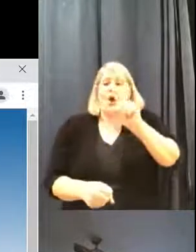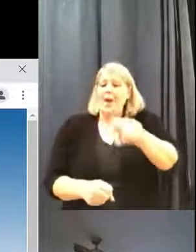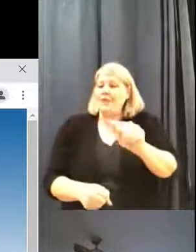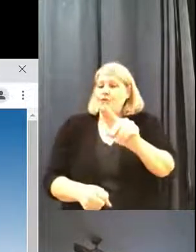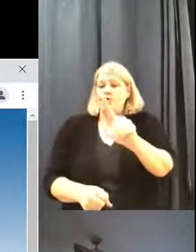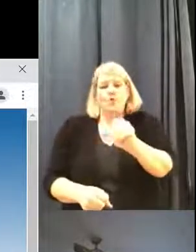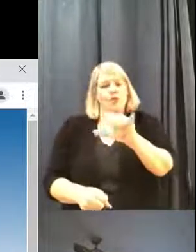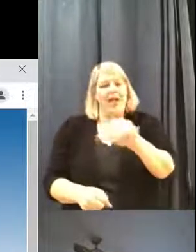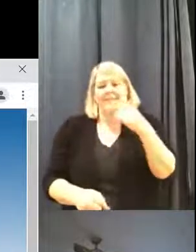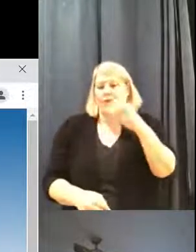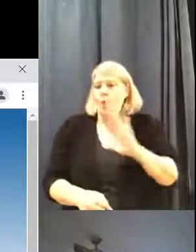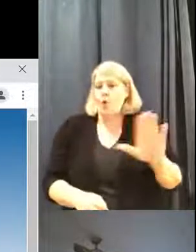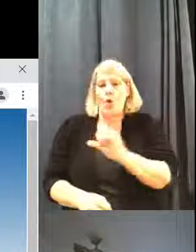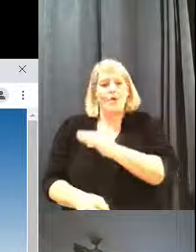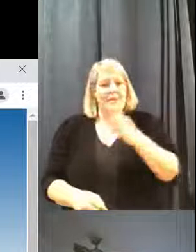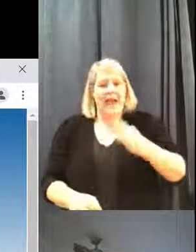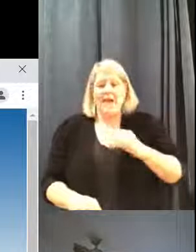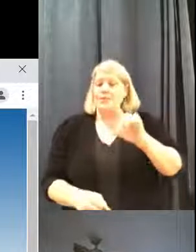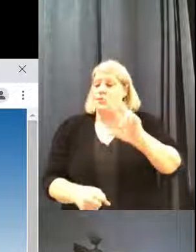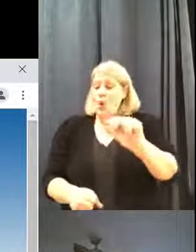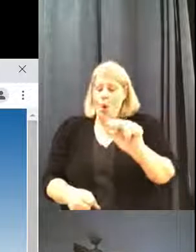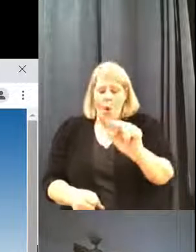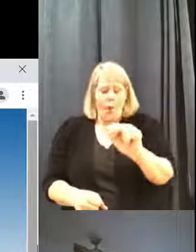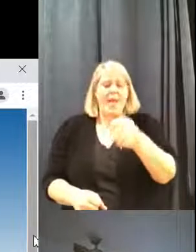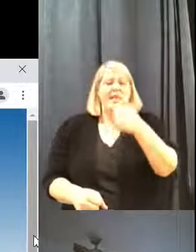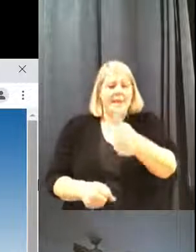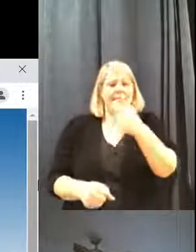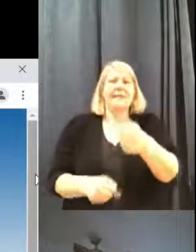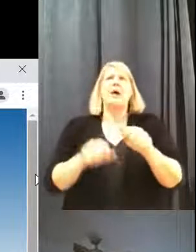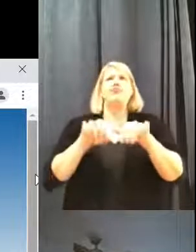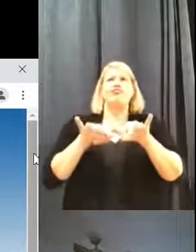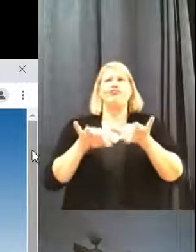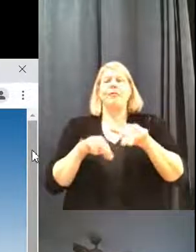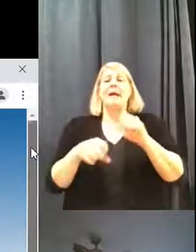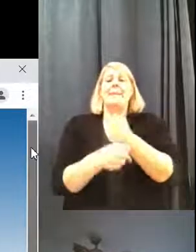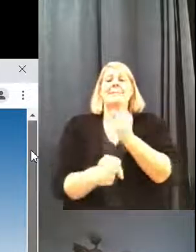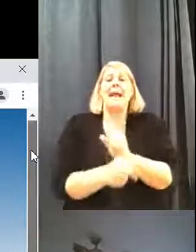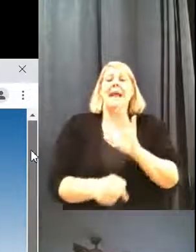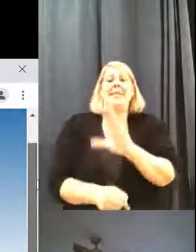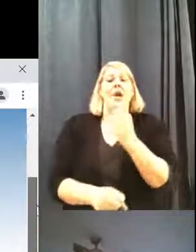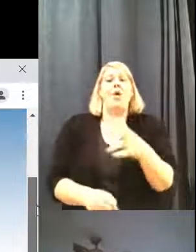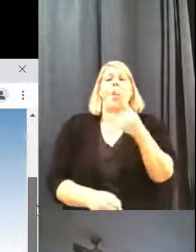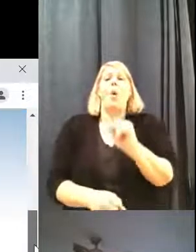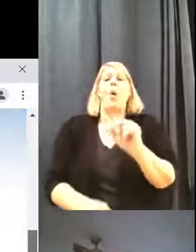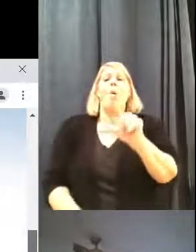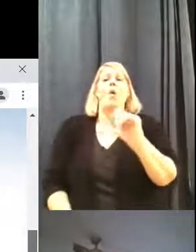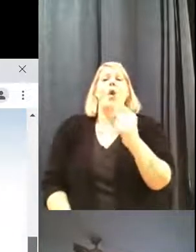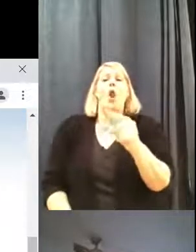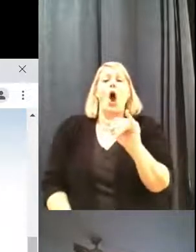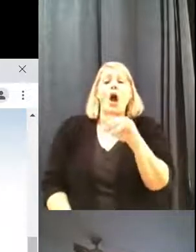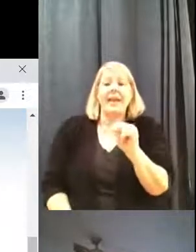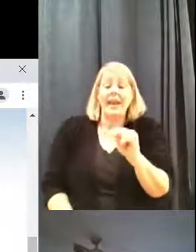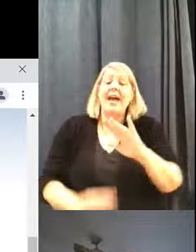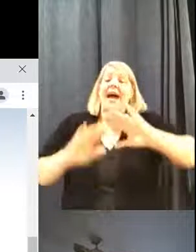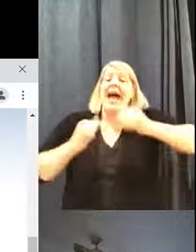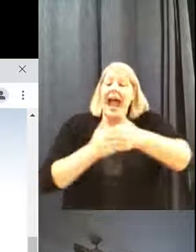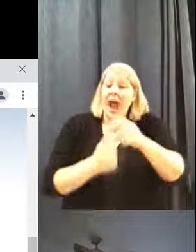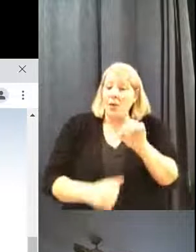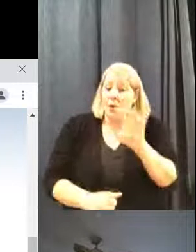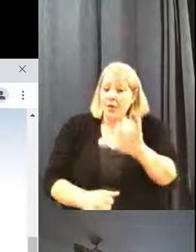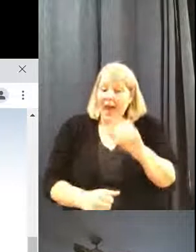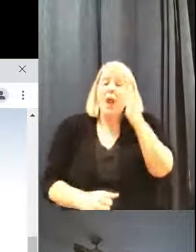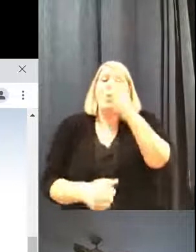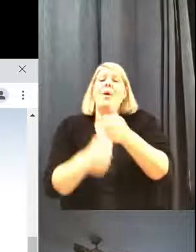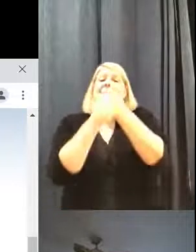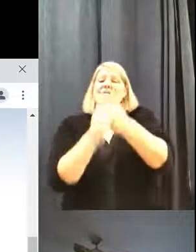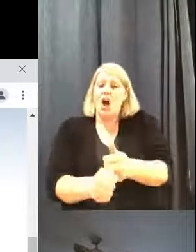You'll simply direct them to come here and then they will create their own login. And the way that they do that is they're going to follow the